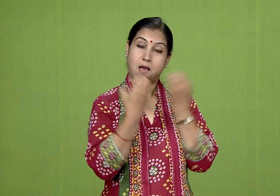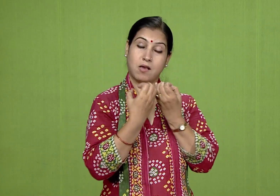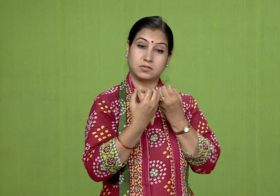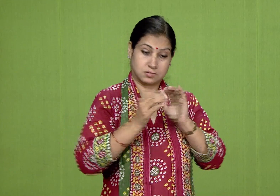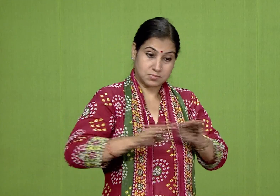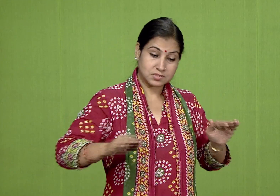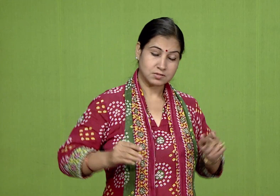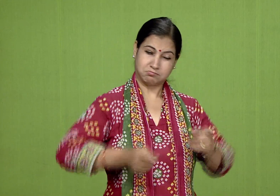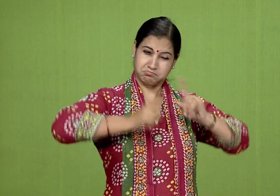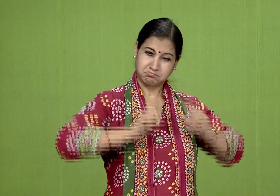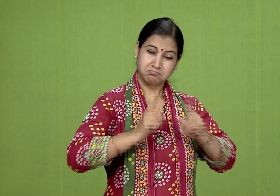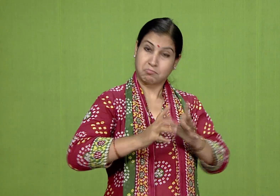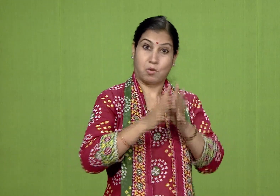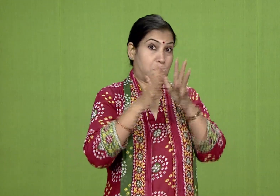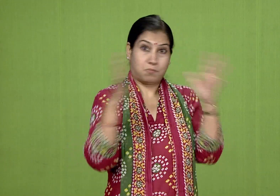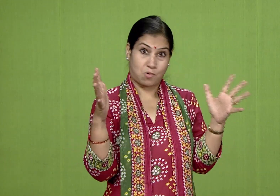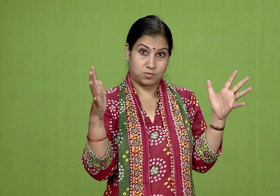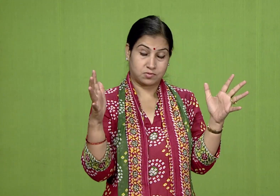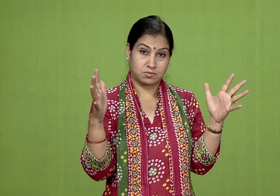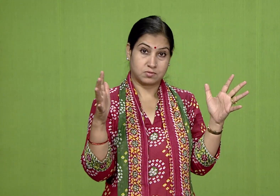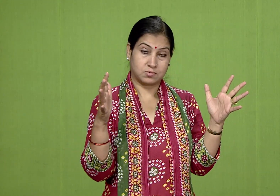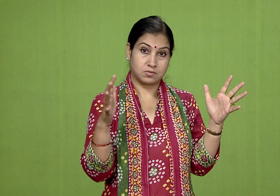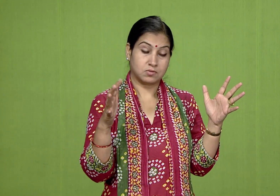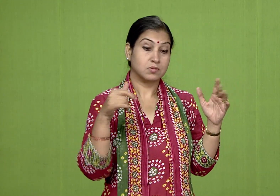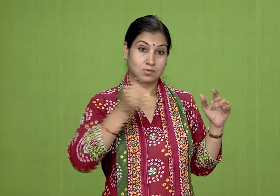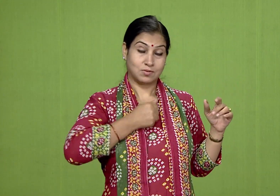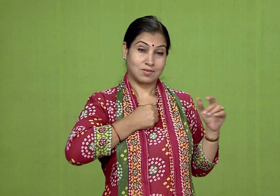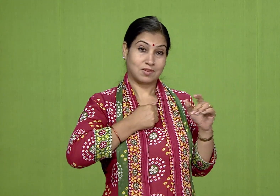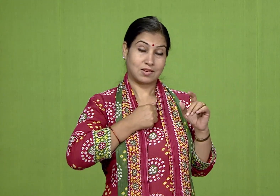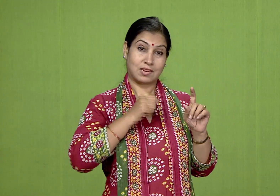one the school had ever witnessed.